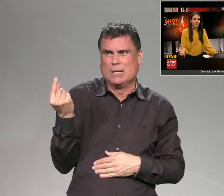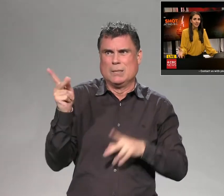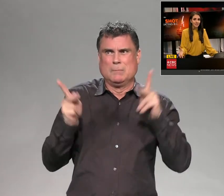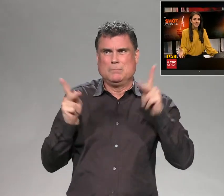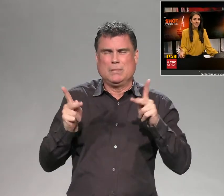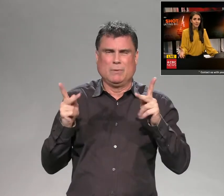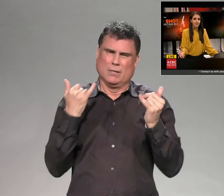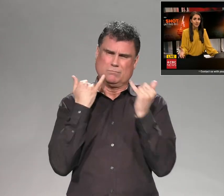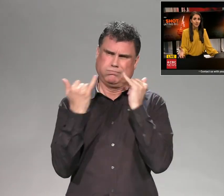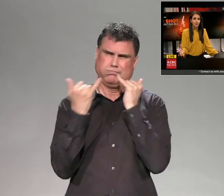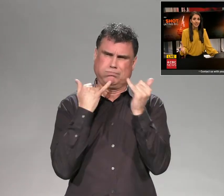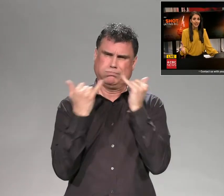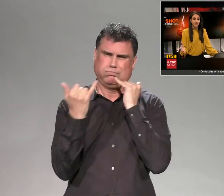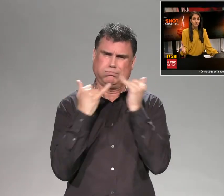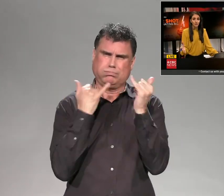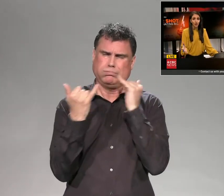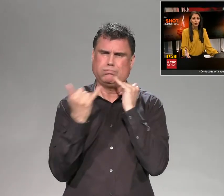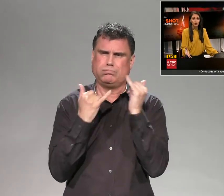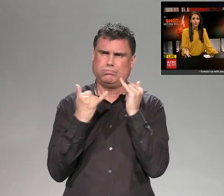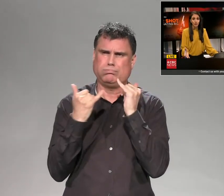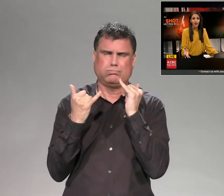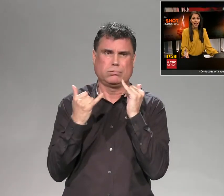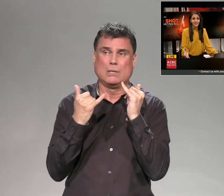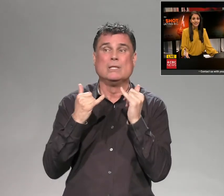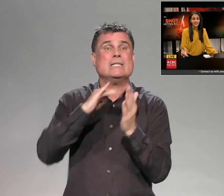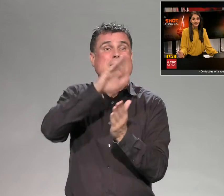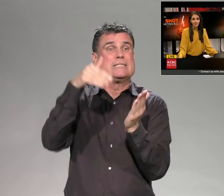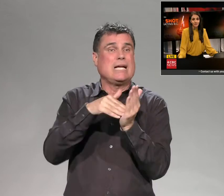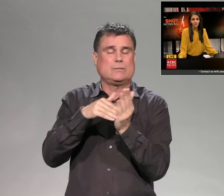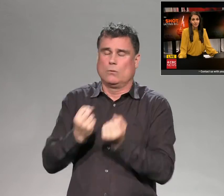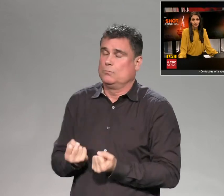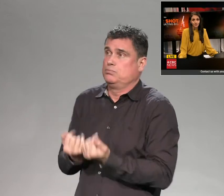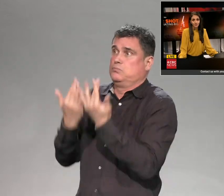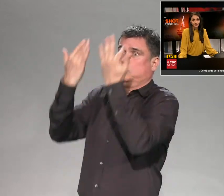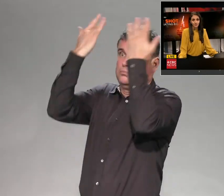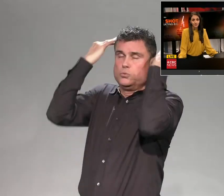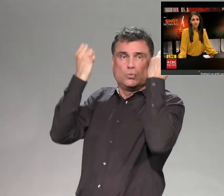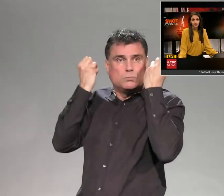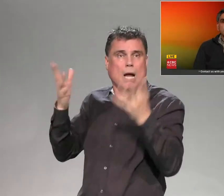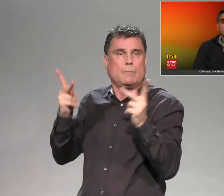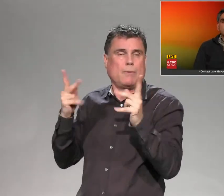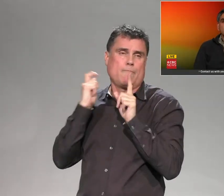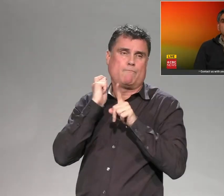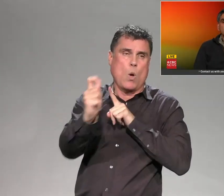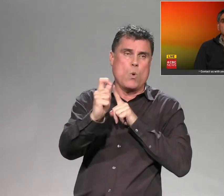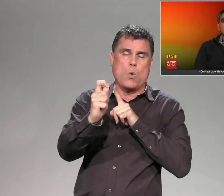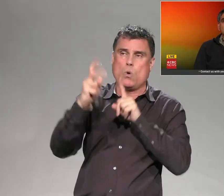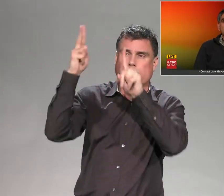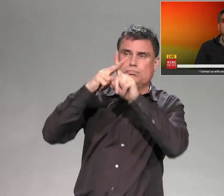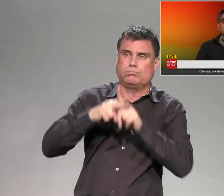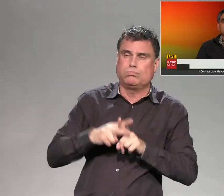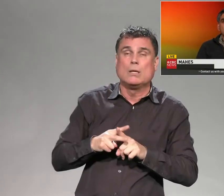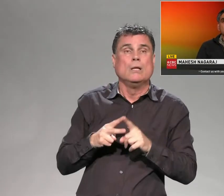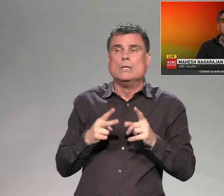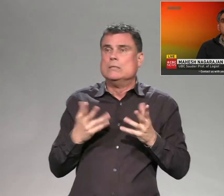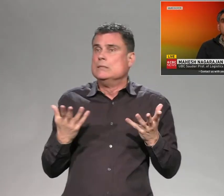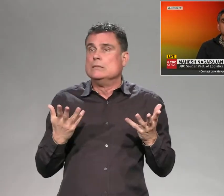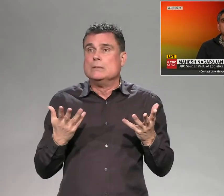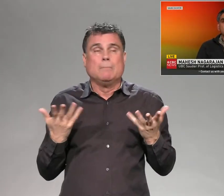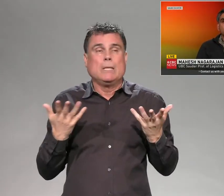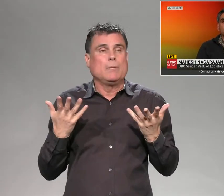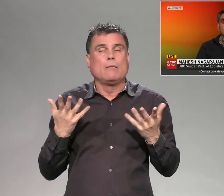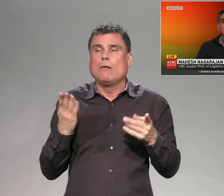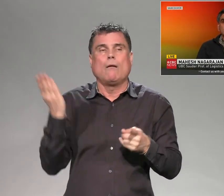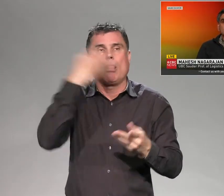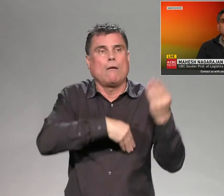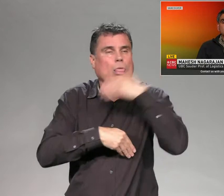it, in your eyes, that some seniors might actually fall through the cracks? It's quite possible, and I think Dr. Lee alluded to this